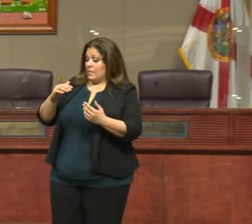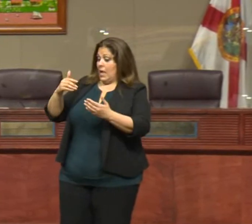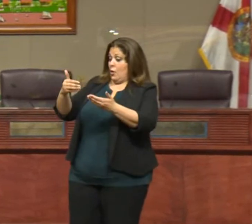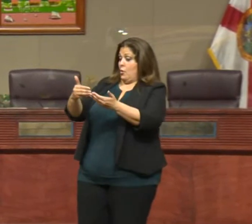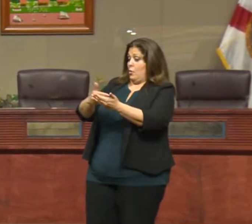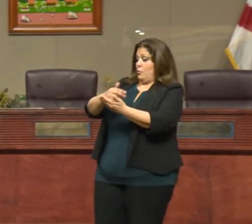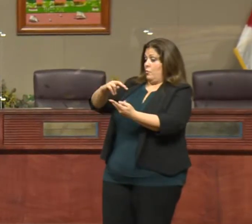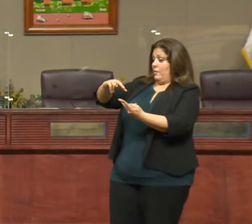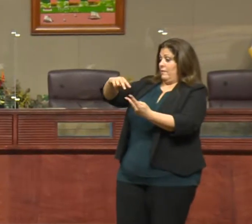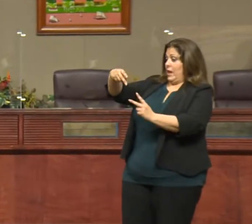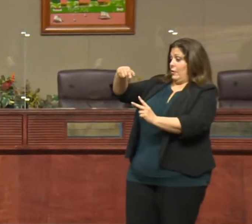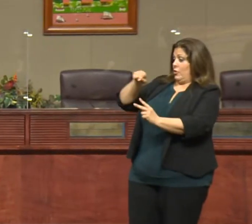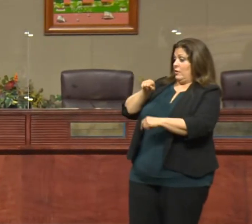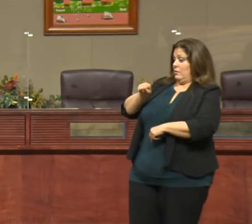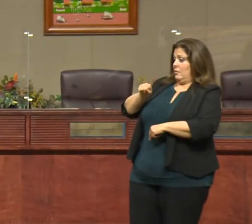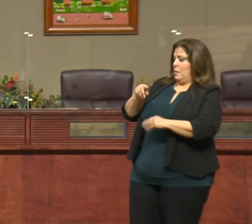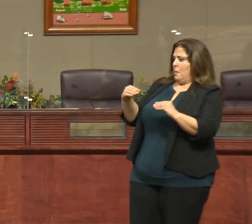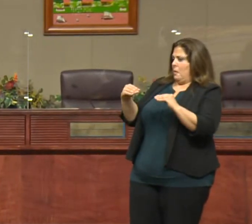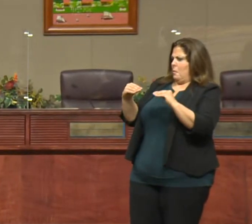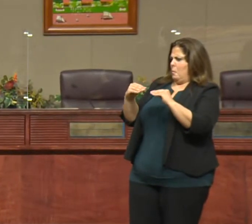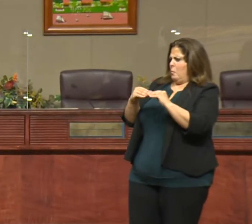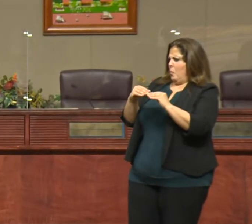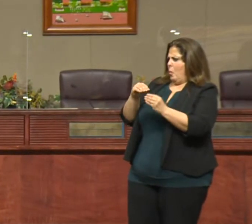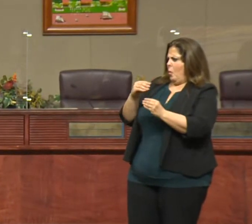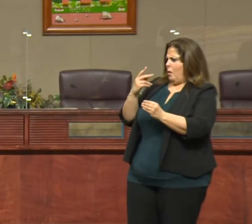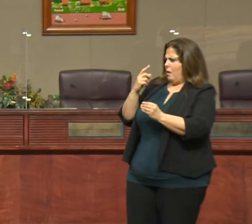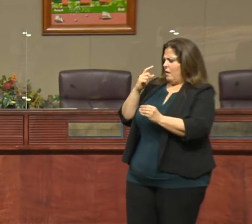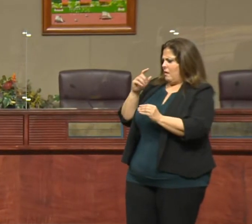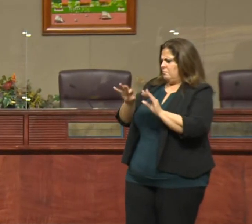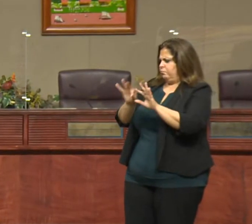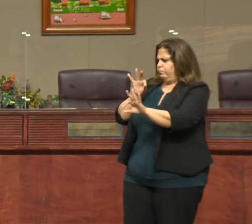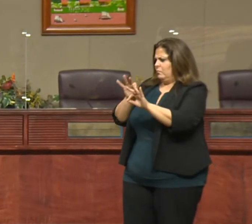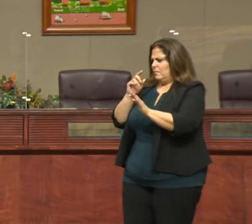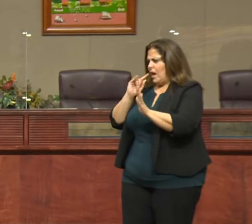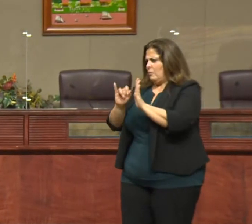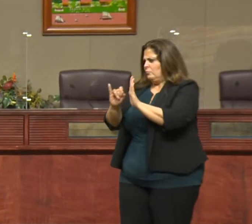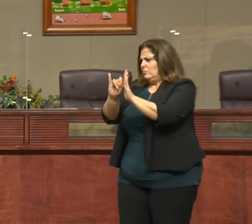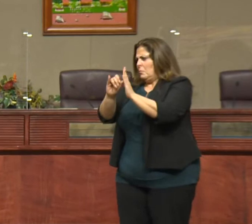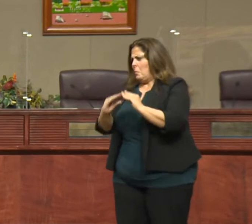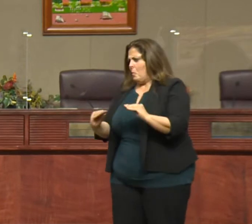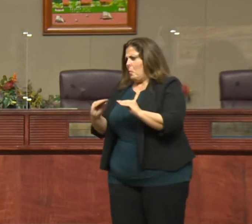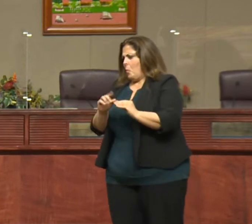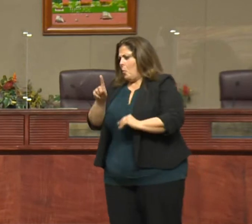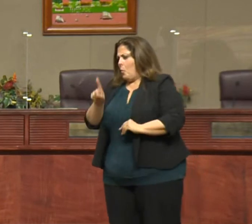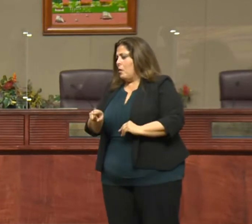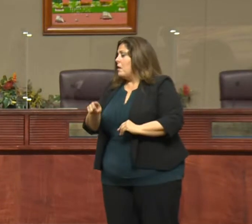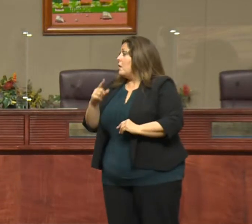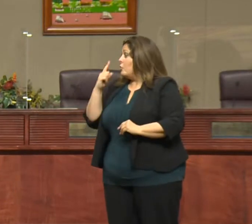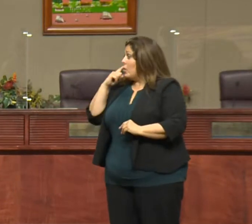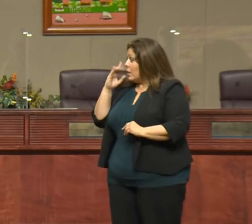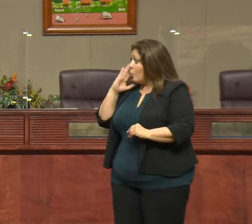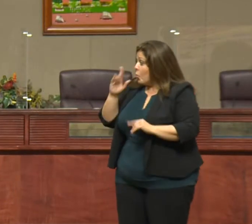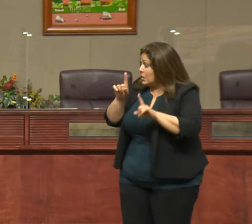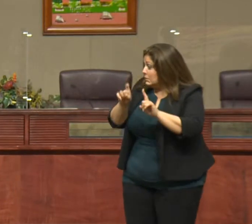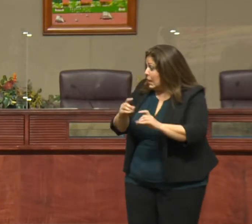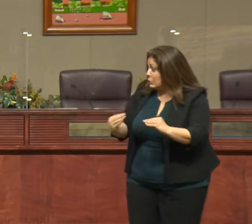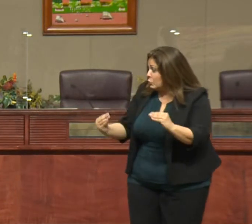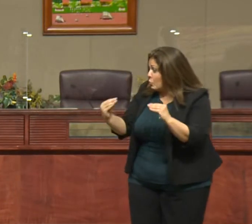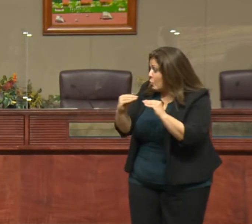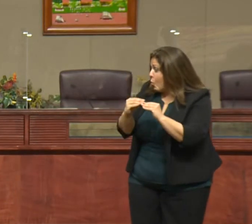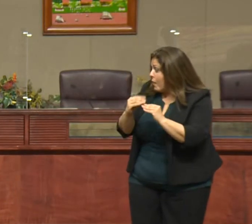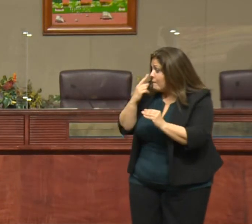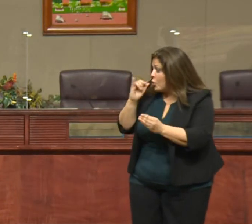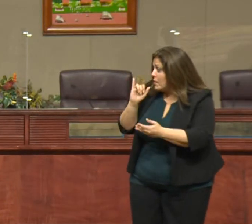being reported, do you foresee an increase in testing for these variants or more frequent testing being done in the near